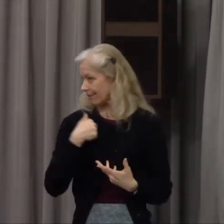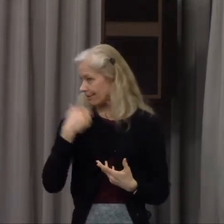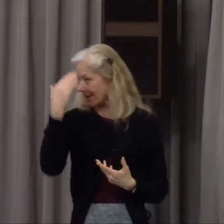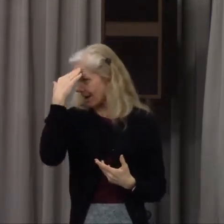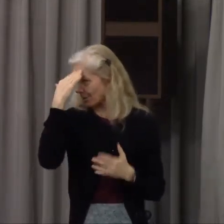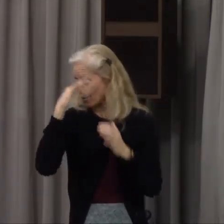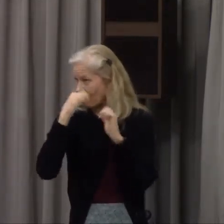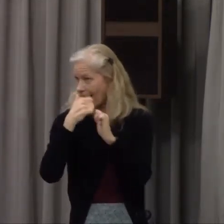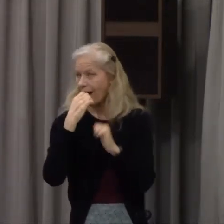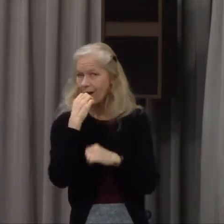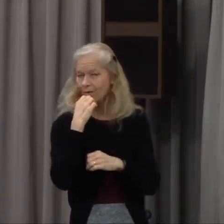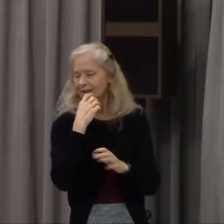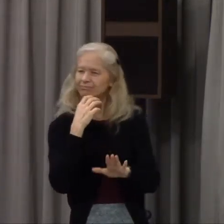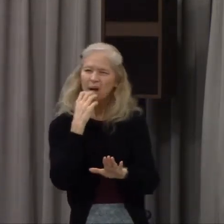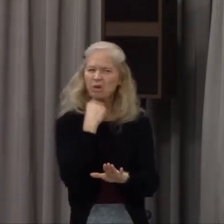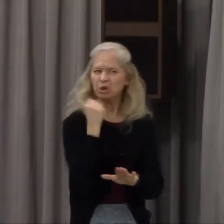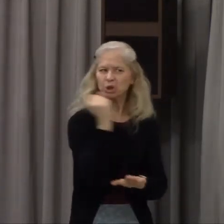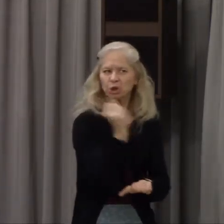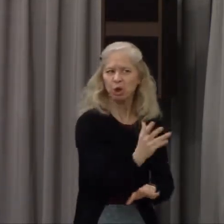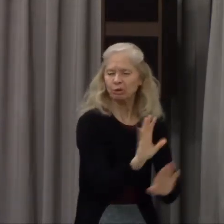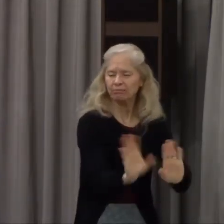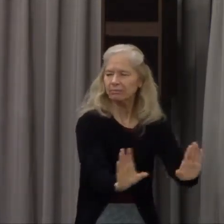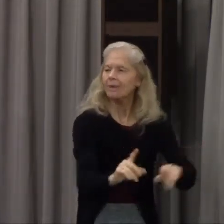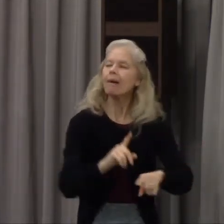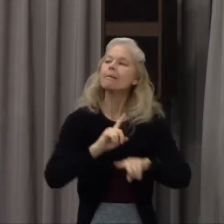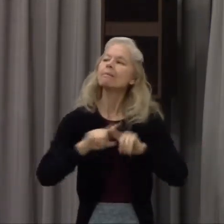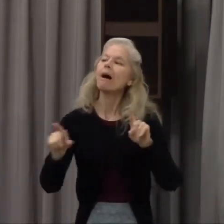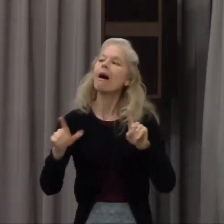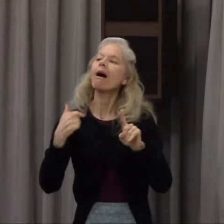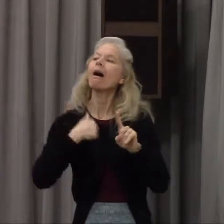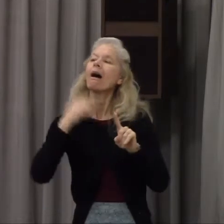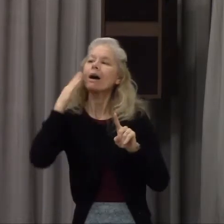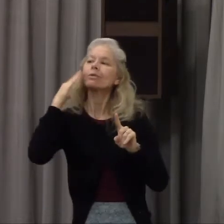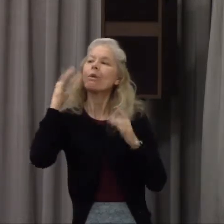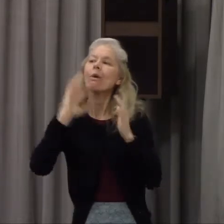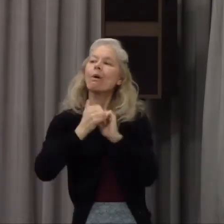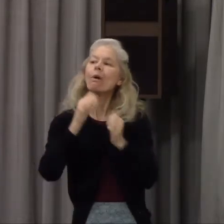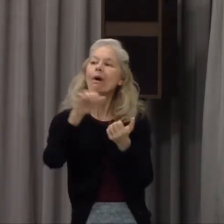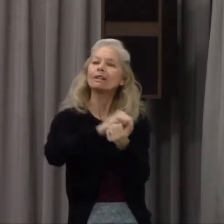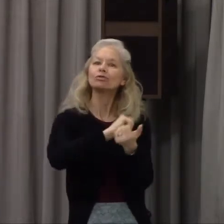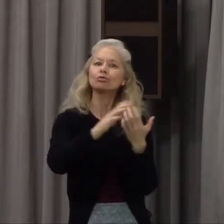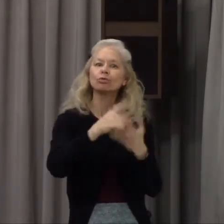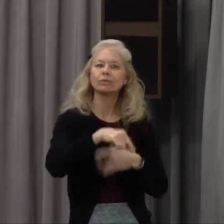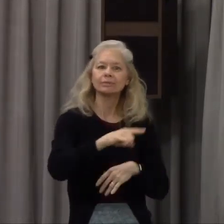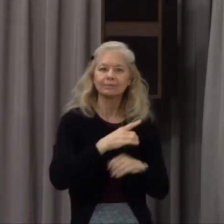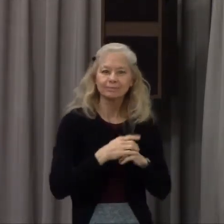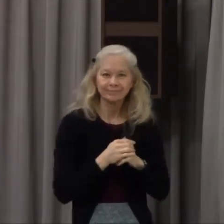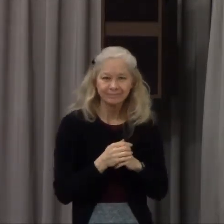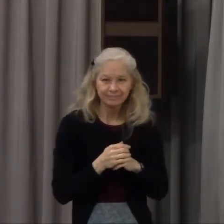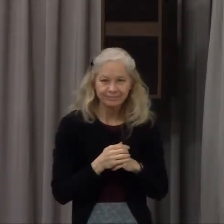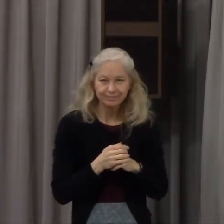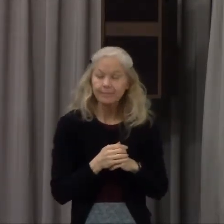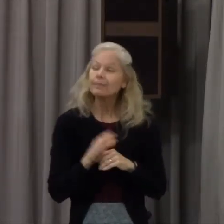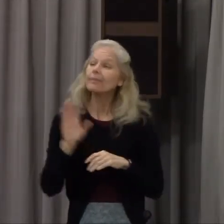And at that time, in verse 9 of Numbers 25, there died of the plague 24,000.